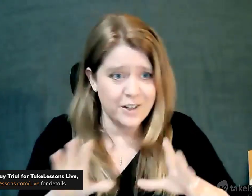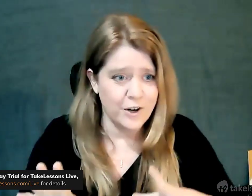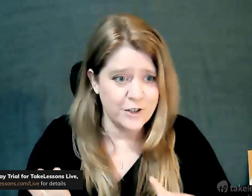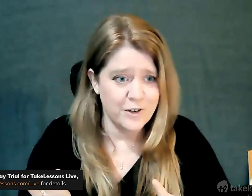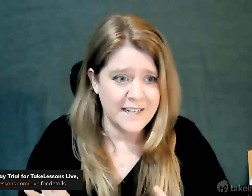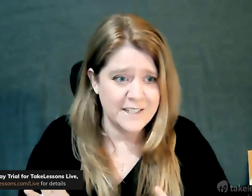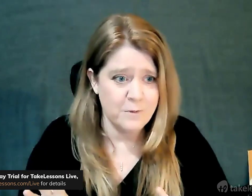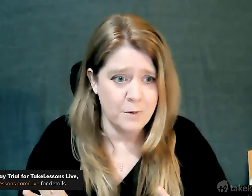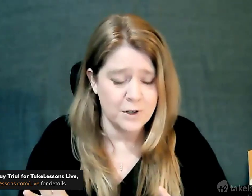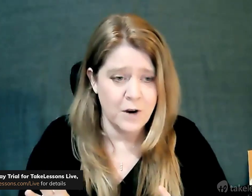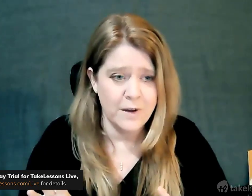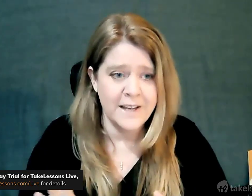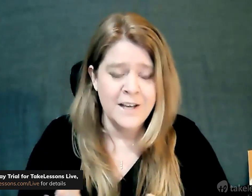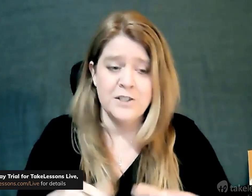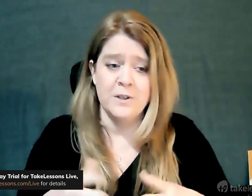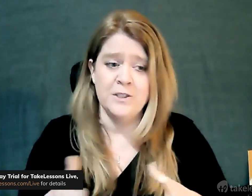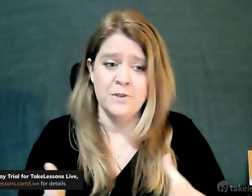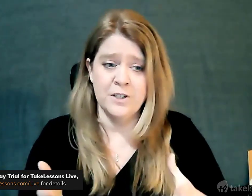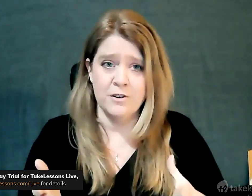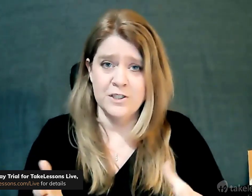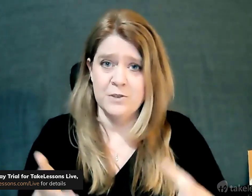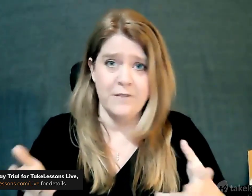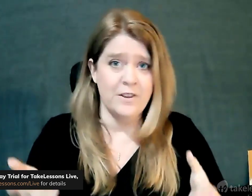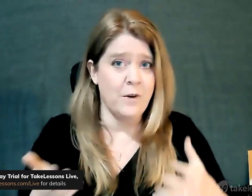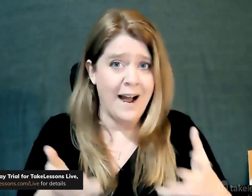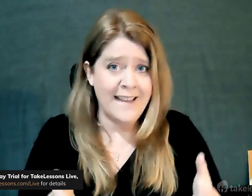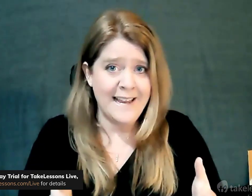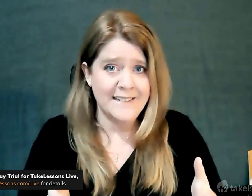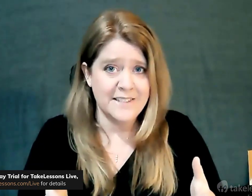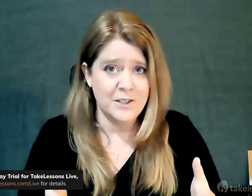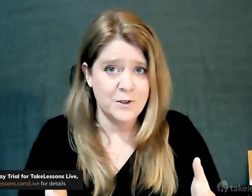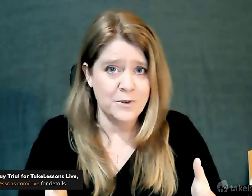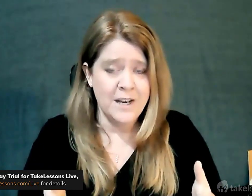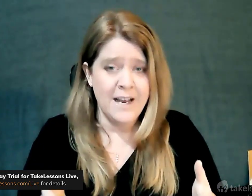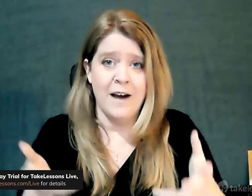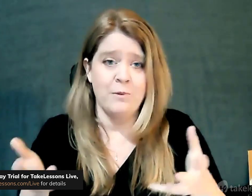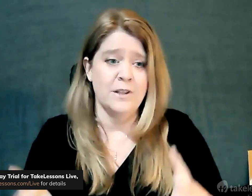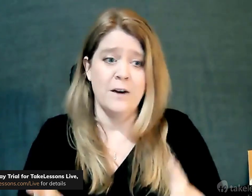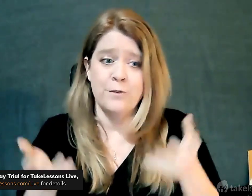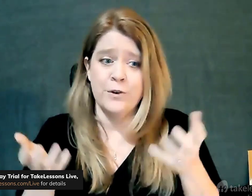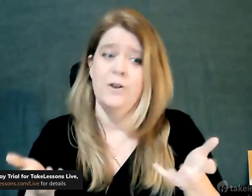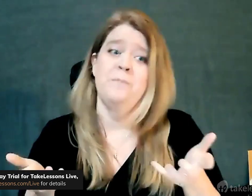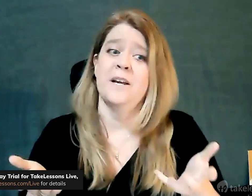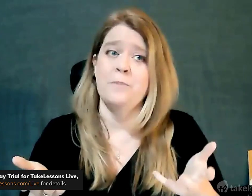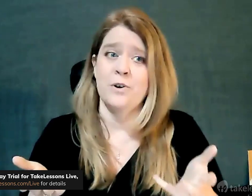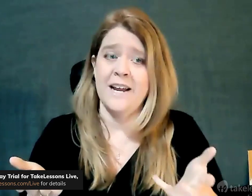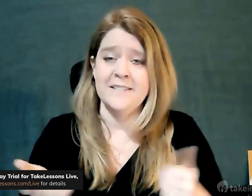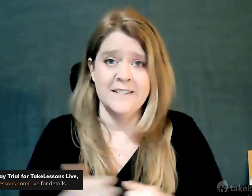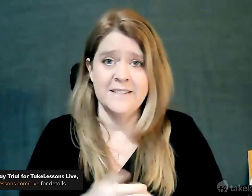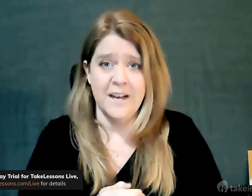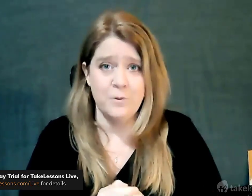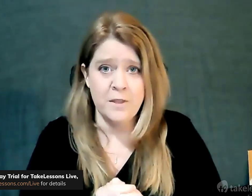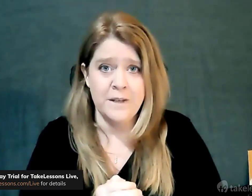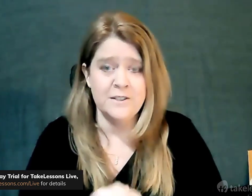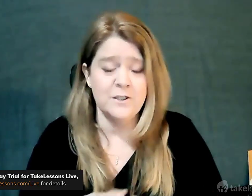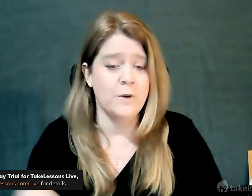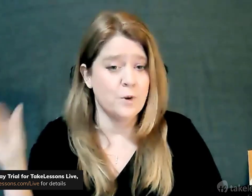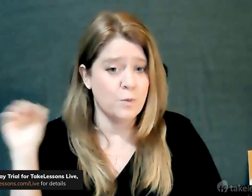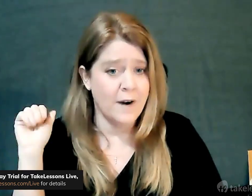all your hands while we're going. So I do encourage you, even though I can't see you, I would love for you to pick up your hands and sign with me. So if you're